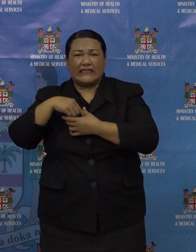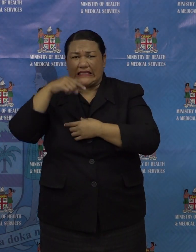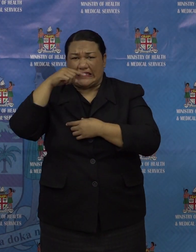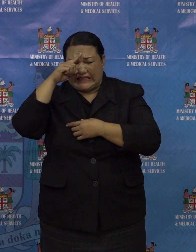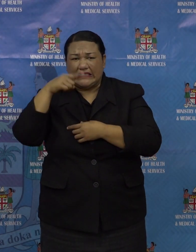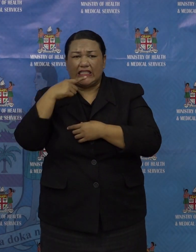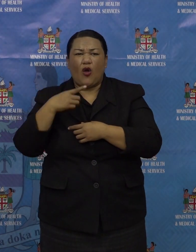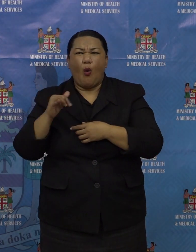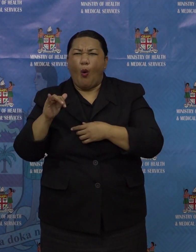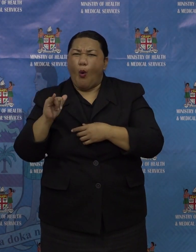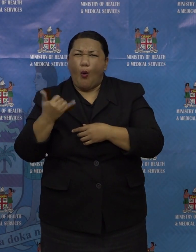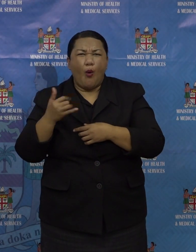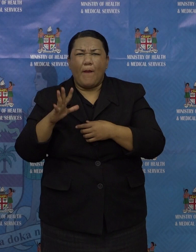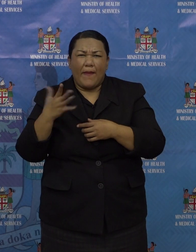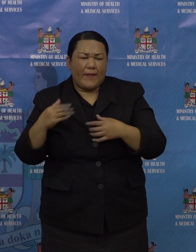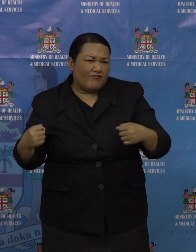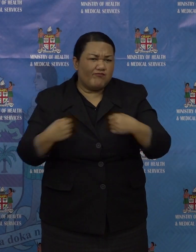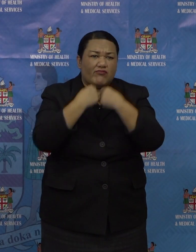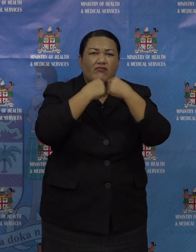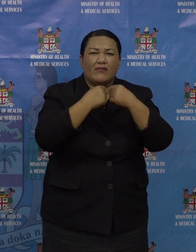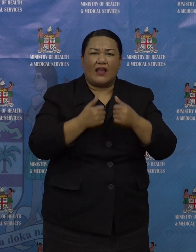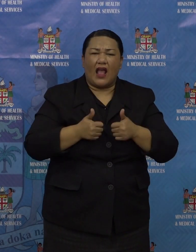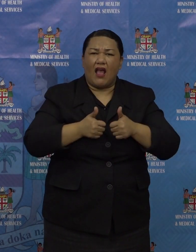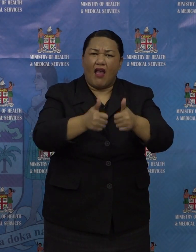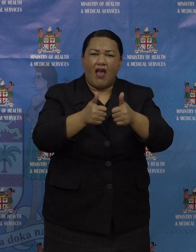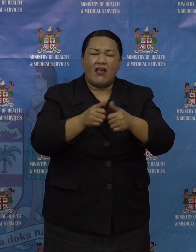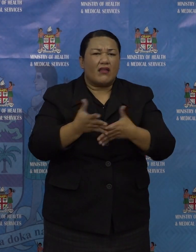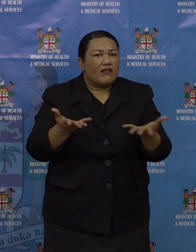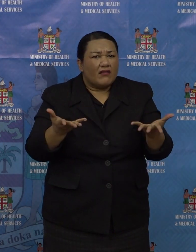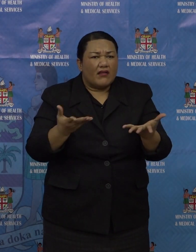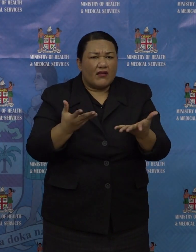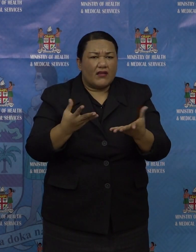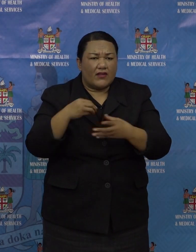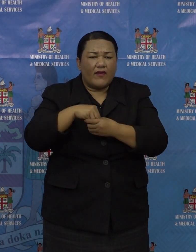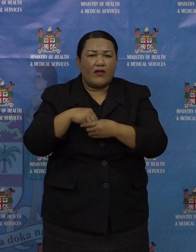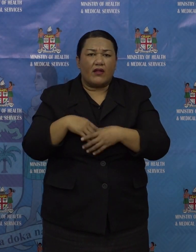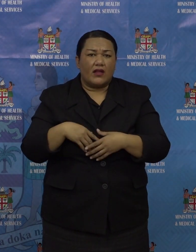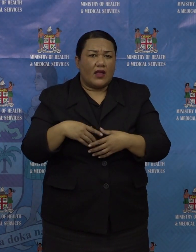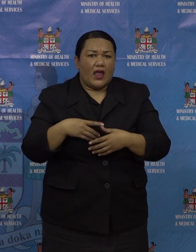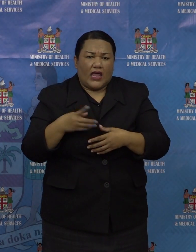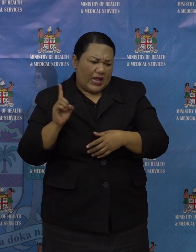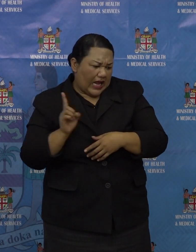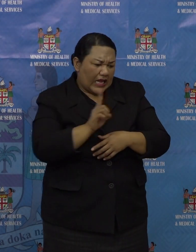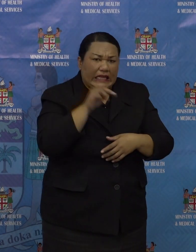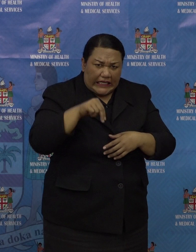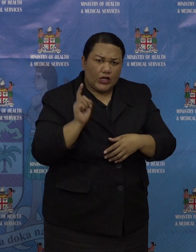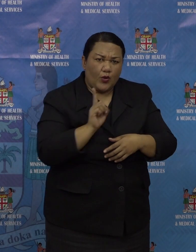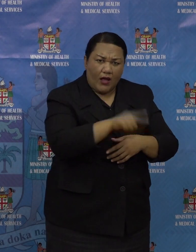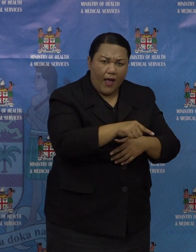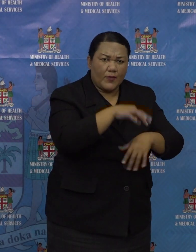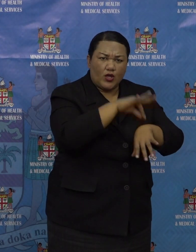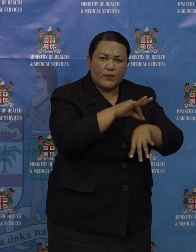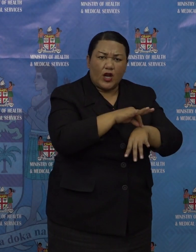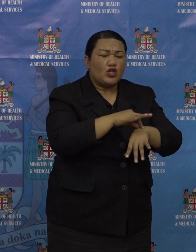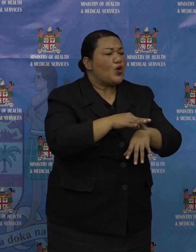accidents? What happens if they need a ventilator? Because there are so many people who are unvaccinated and get very sick, they fill